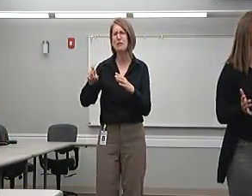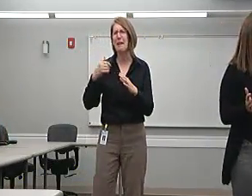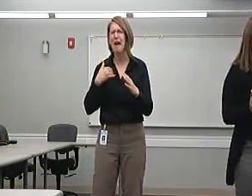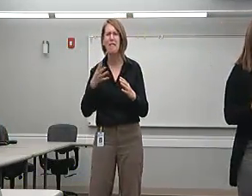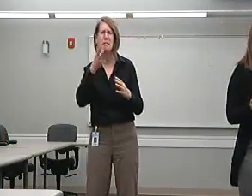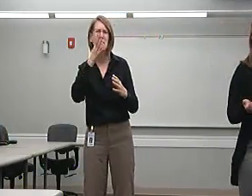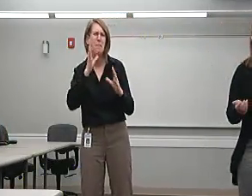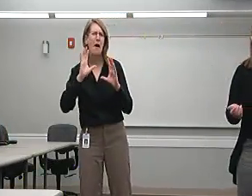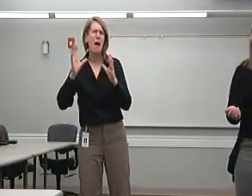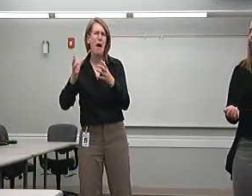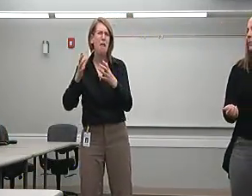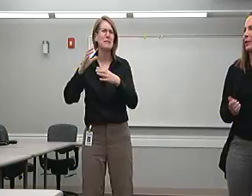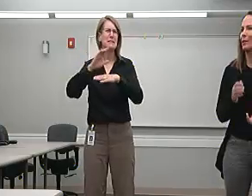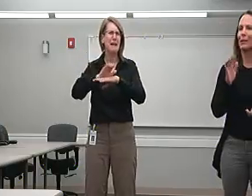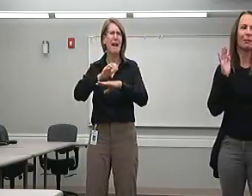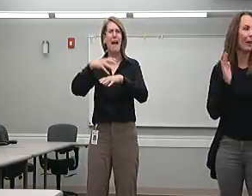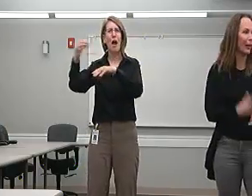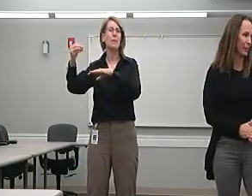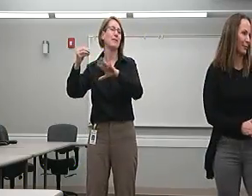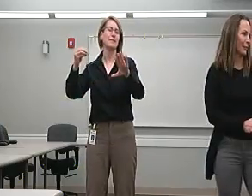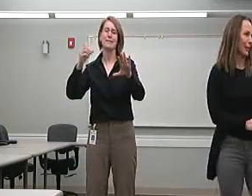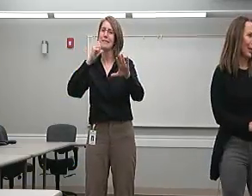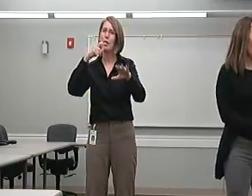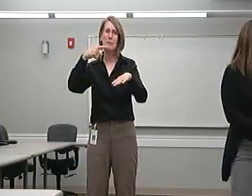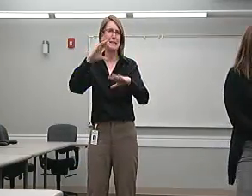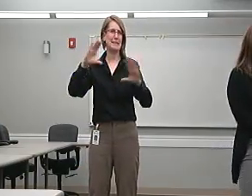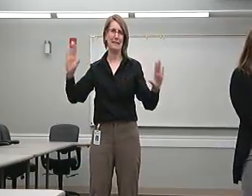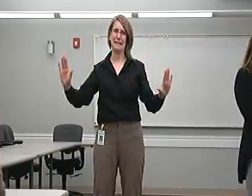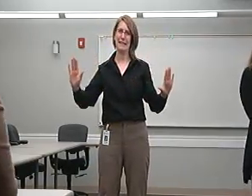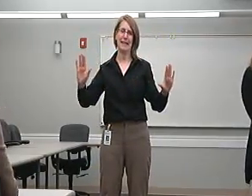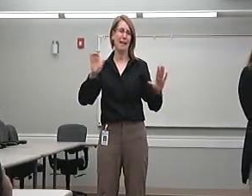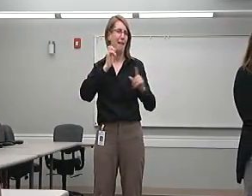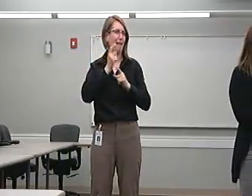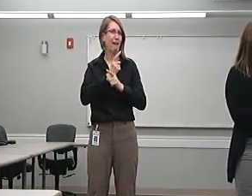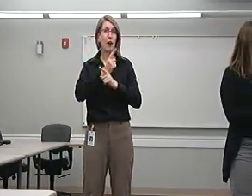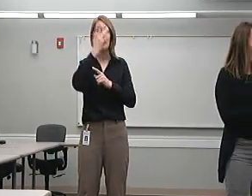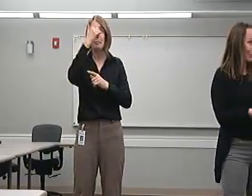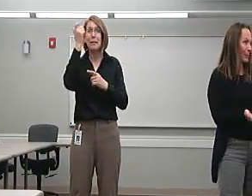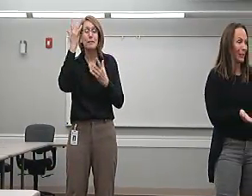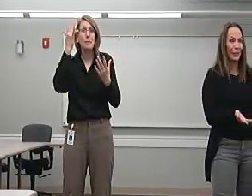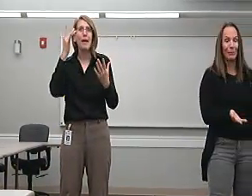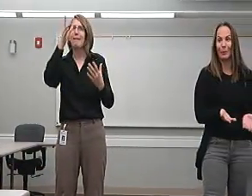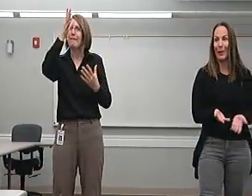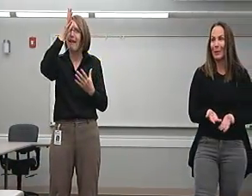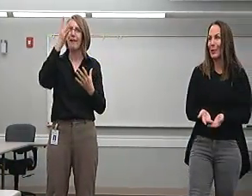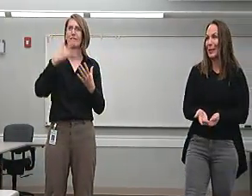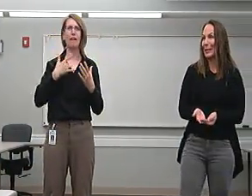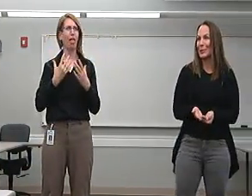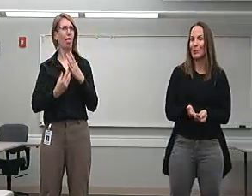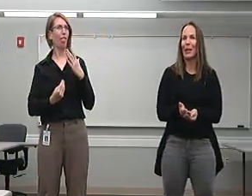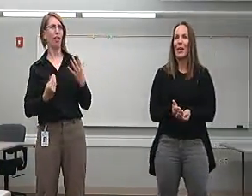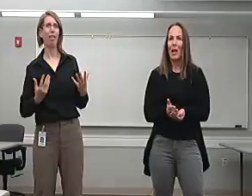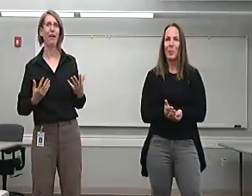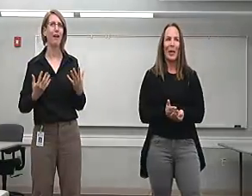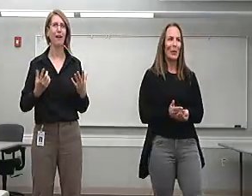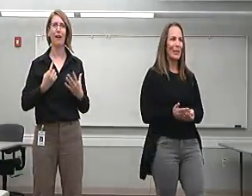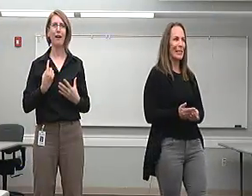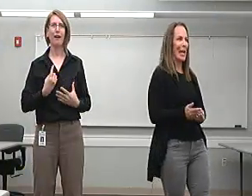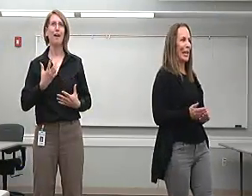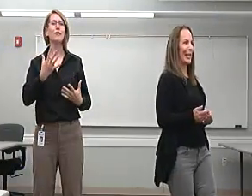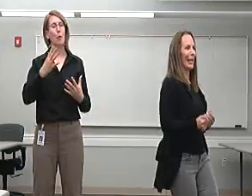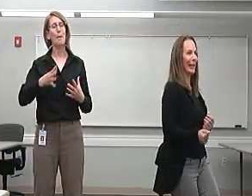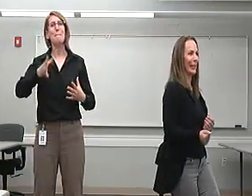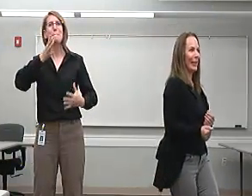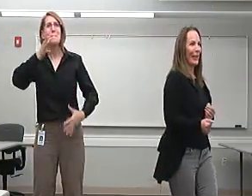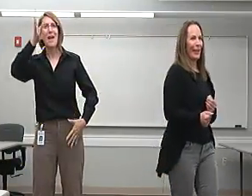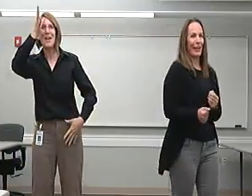think that's politically correct. Right? Because dads would feel like, what about me? So we're like, a parents' night in,